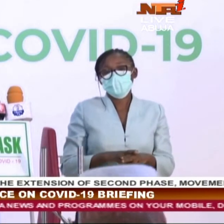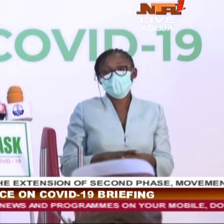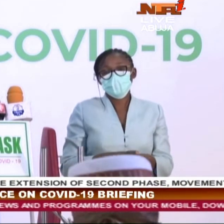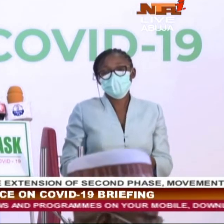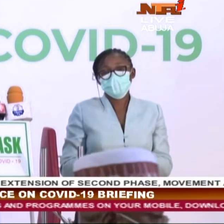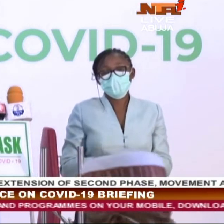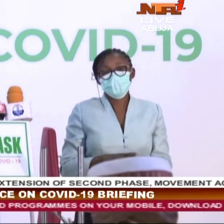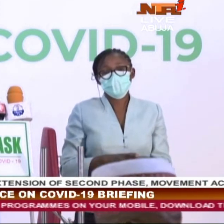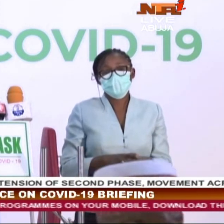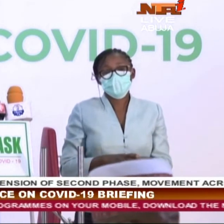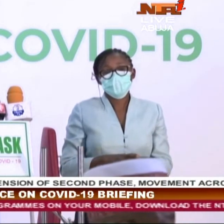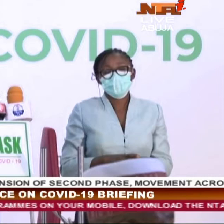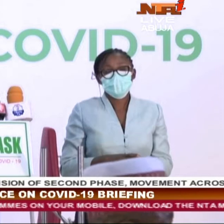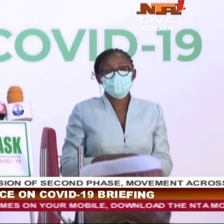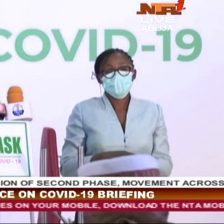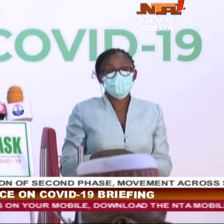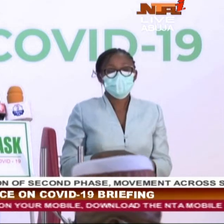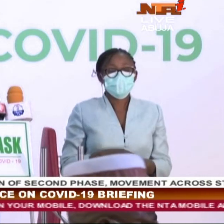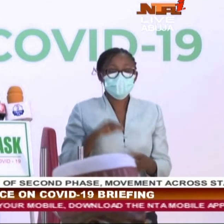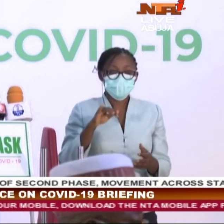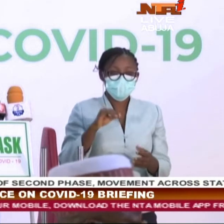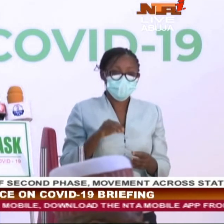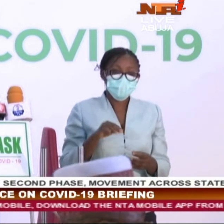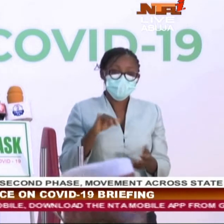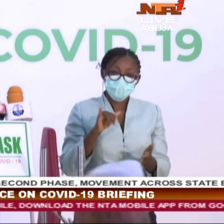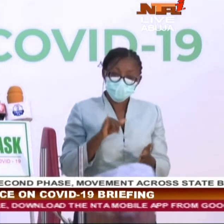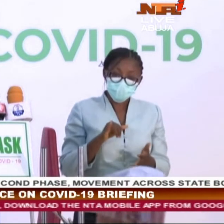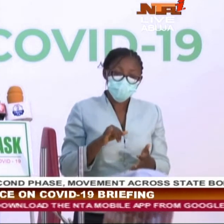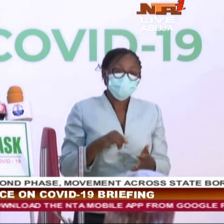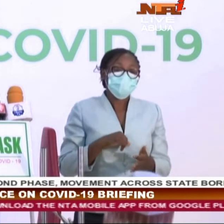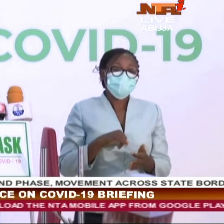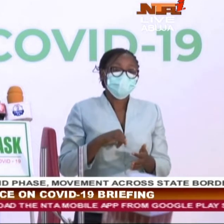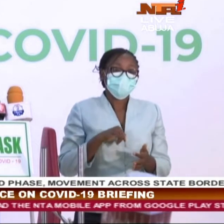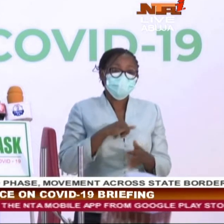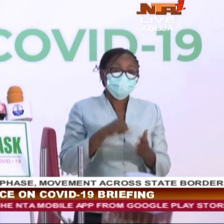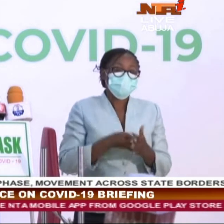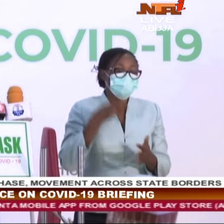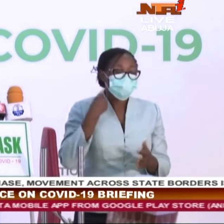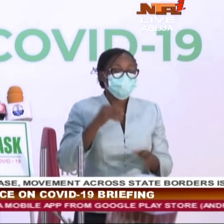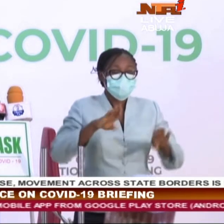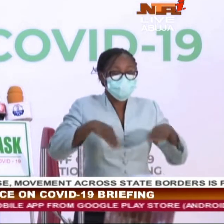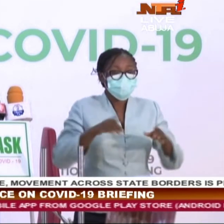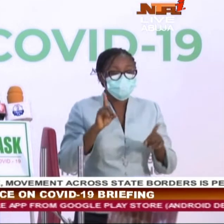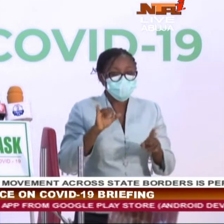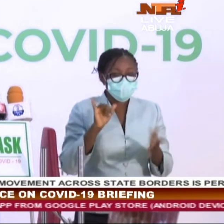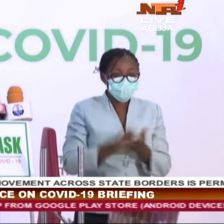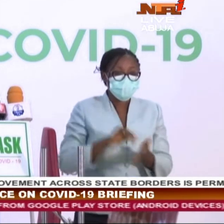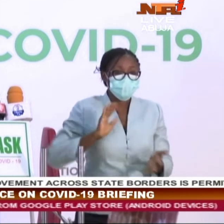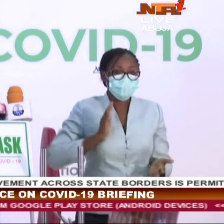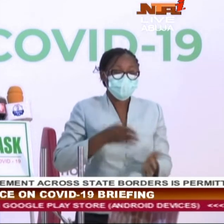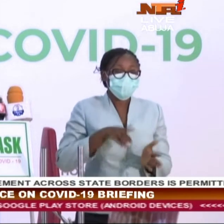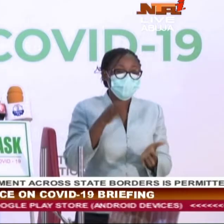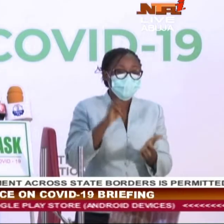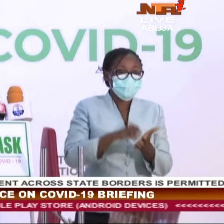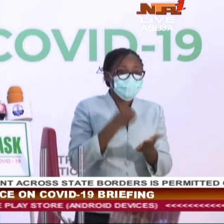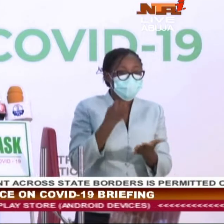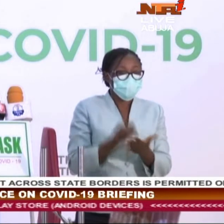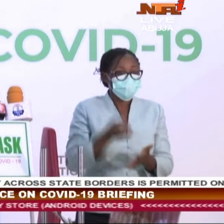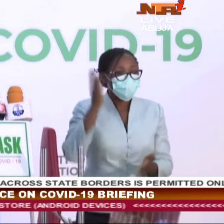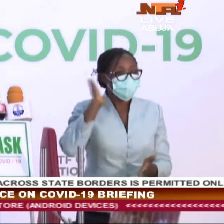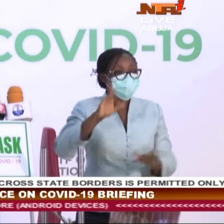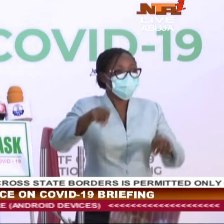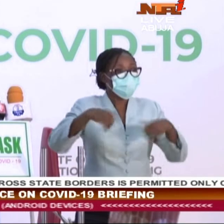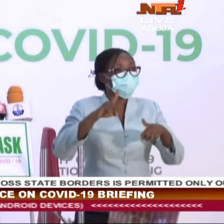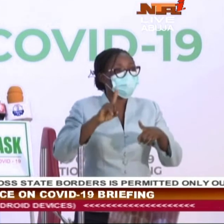it projected that our economy will go into deeper recession. Not deep, deeper